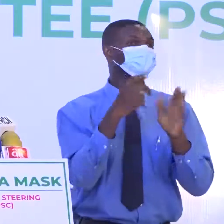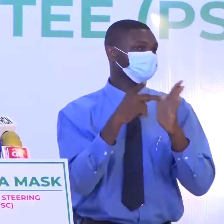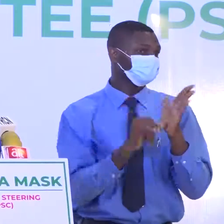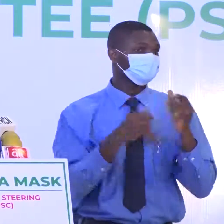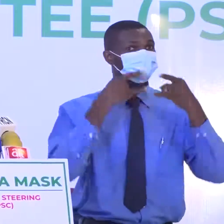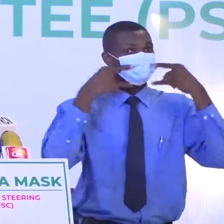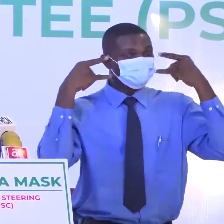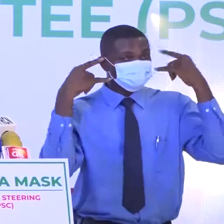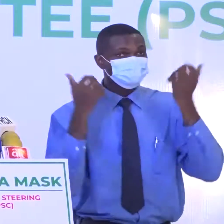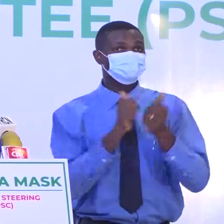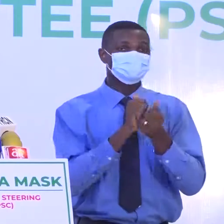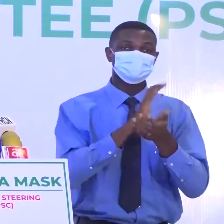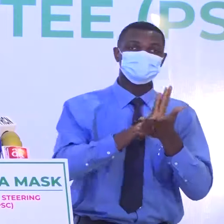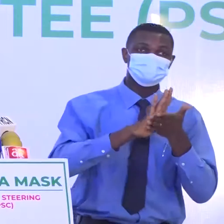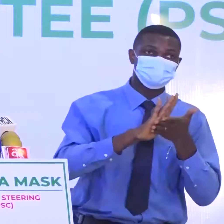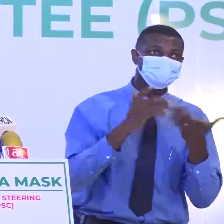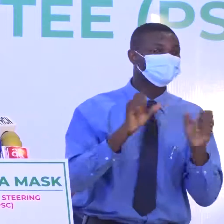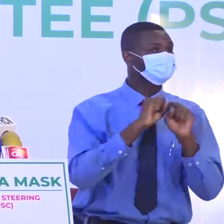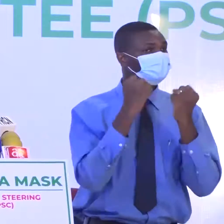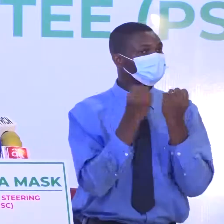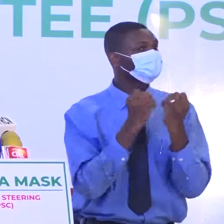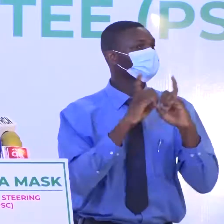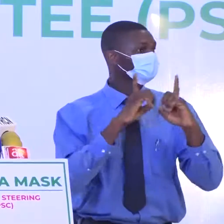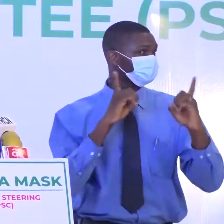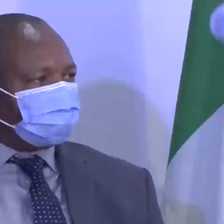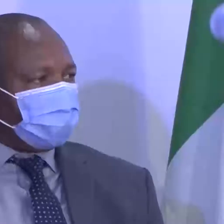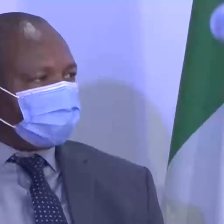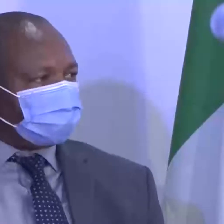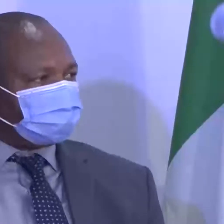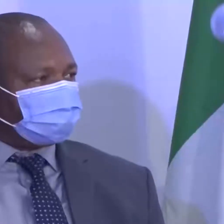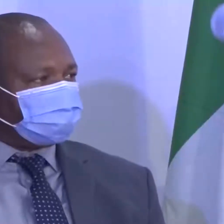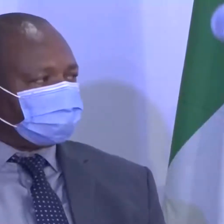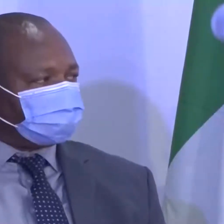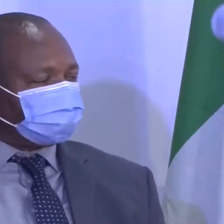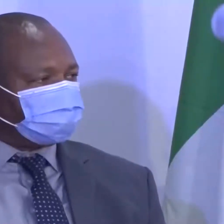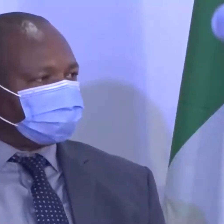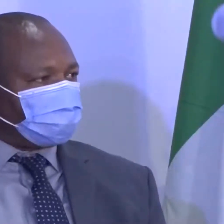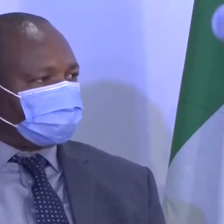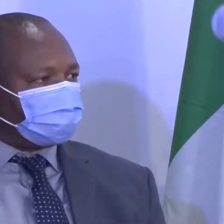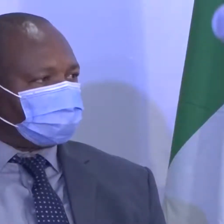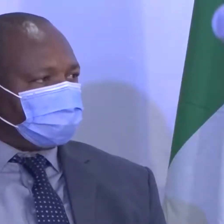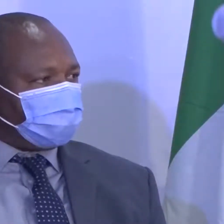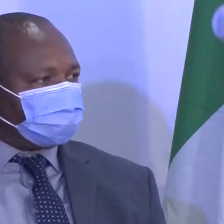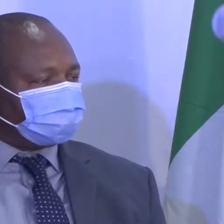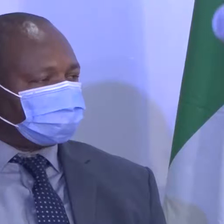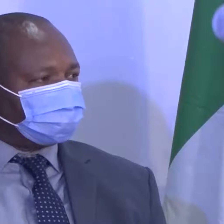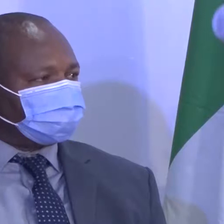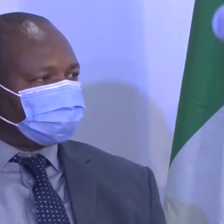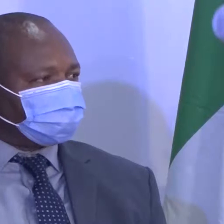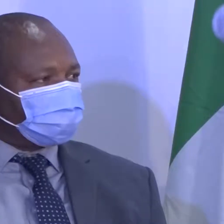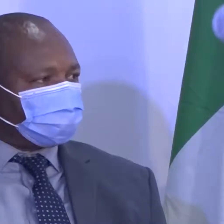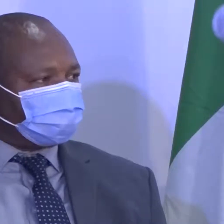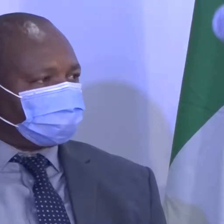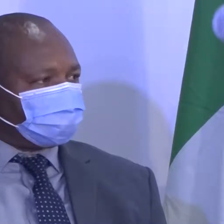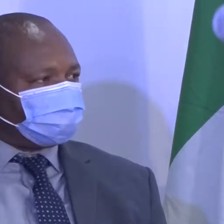to drop non-pharmaceutical interventions covered, nor a guarantee against the virus infection. Ehanire said this